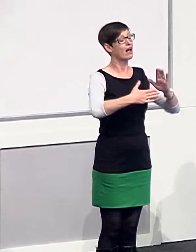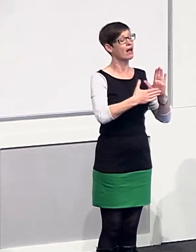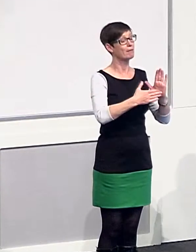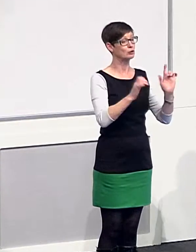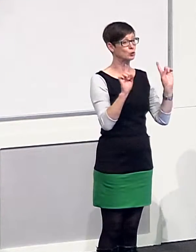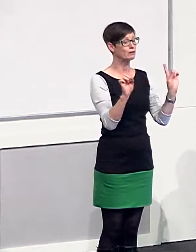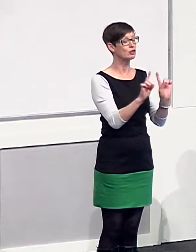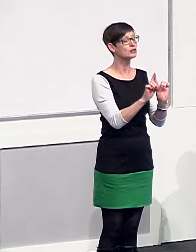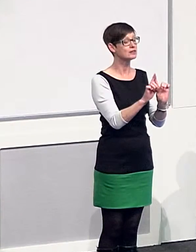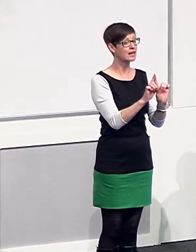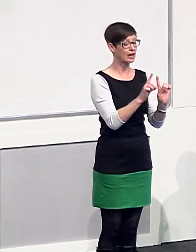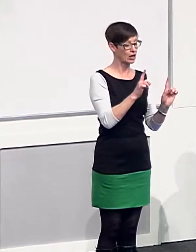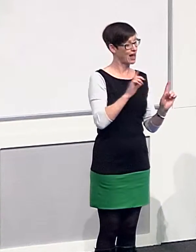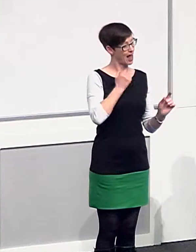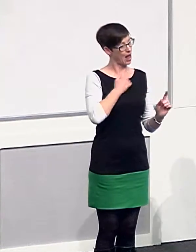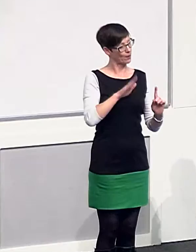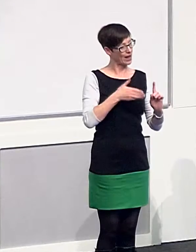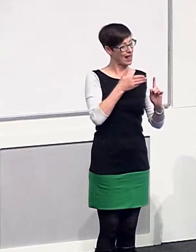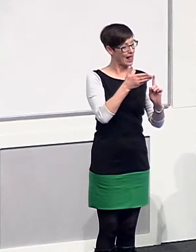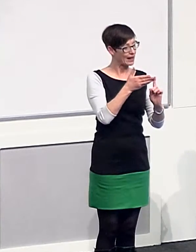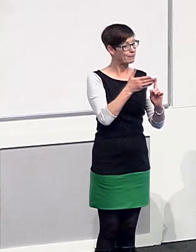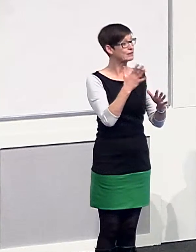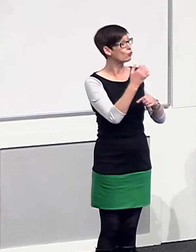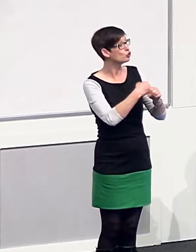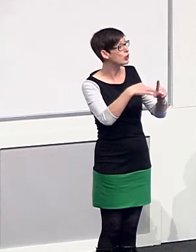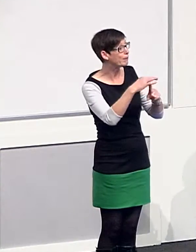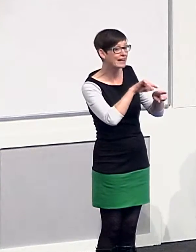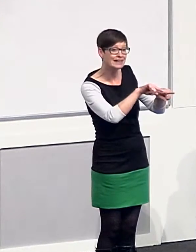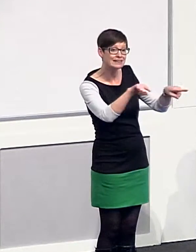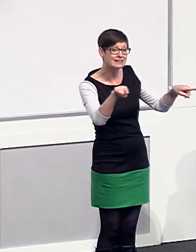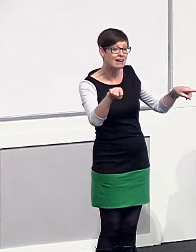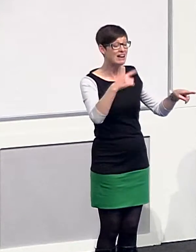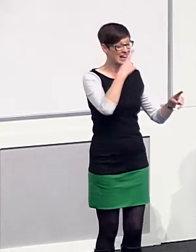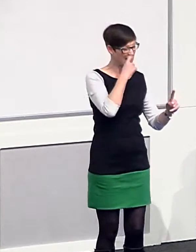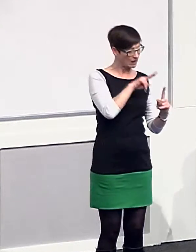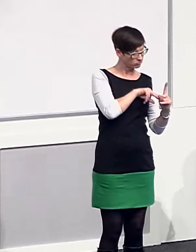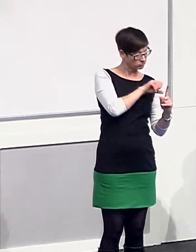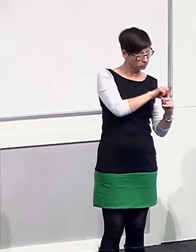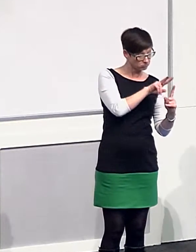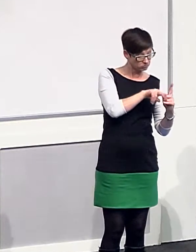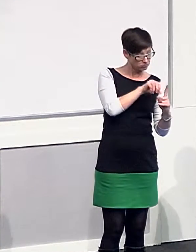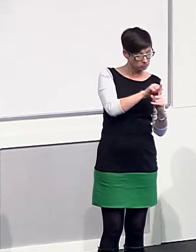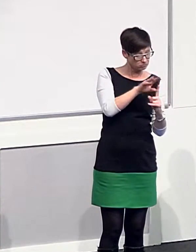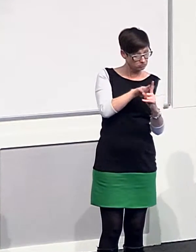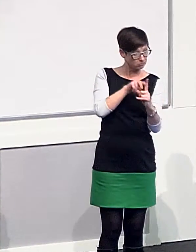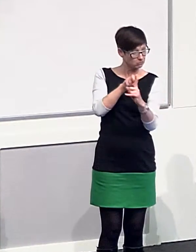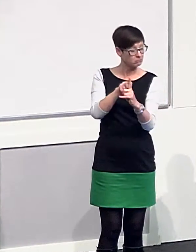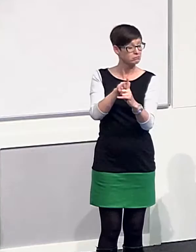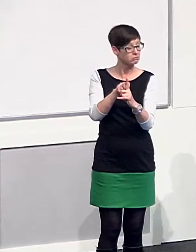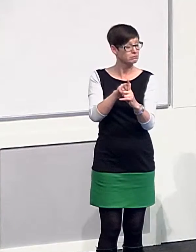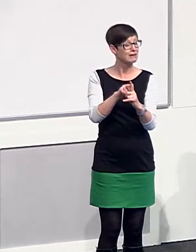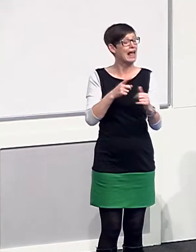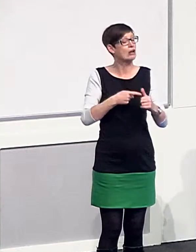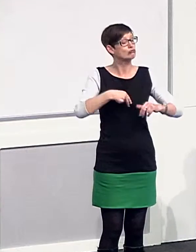Hospitals, we intend to empower general practitioners to make more diagnoses of atrial fibrillation in the community and reduce